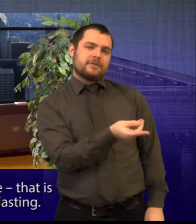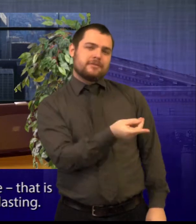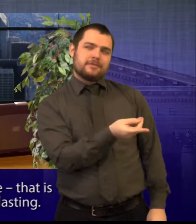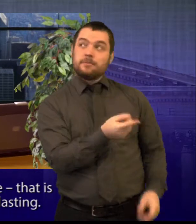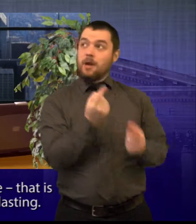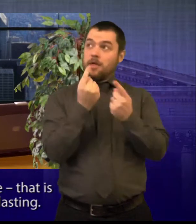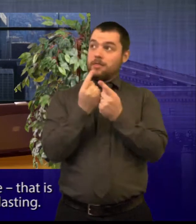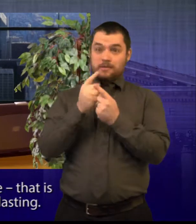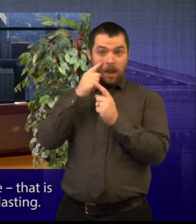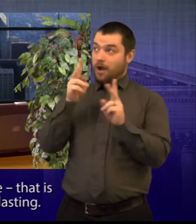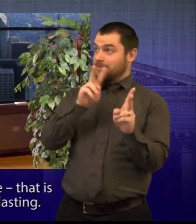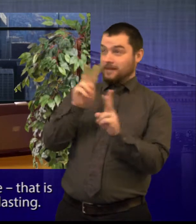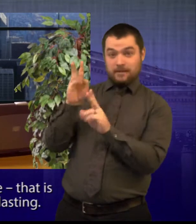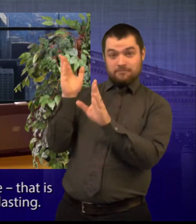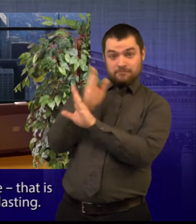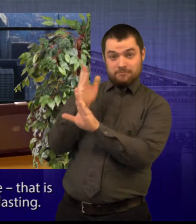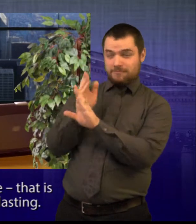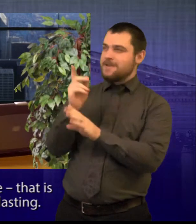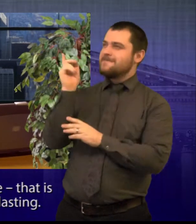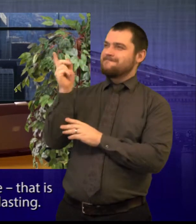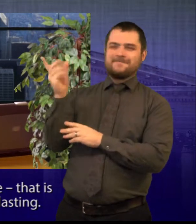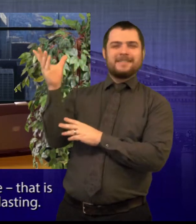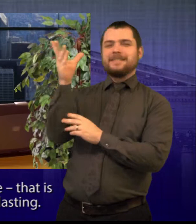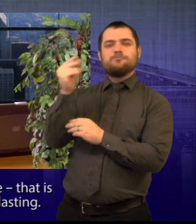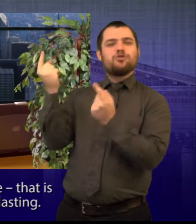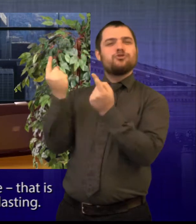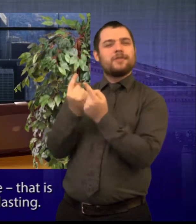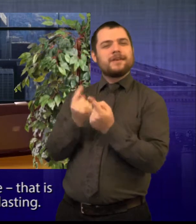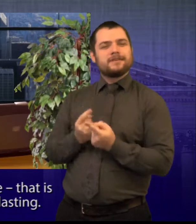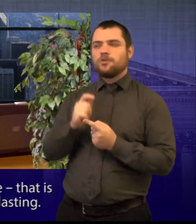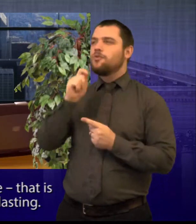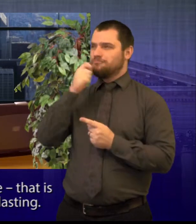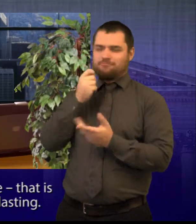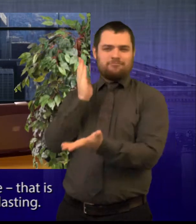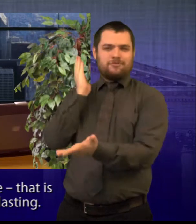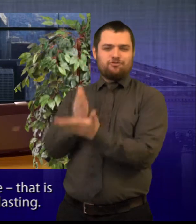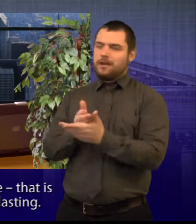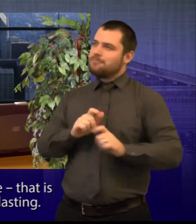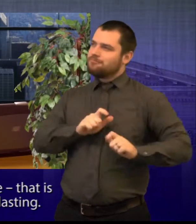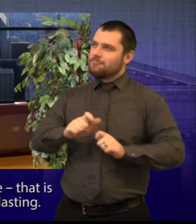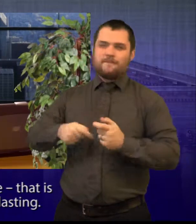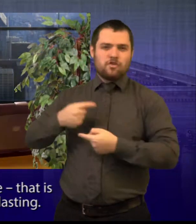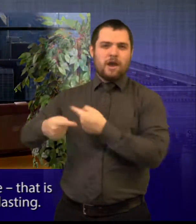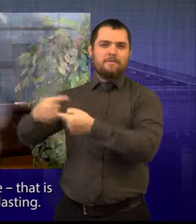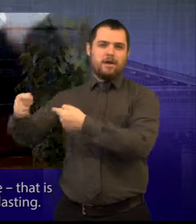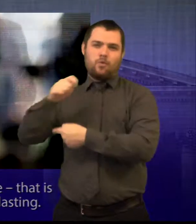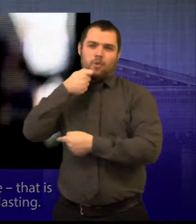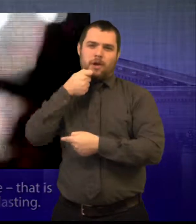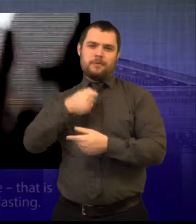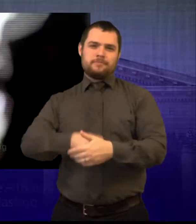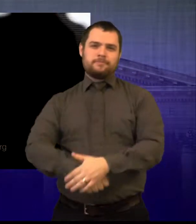The things which are invisible, that is spiritual, are real and everlasting.